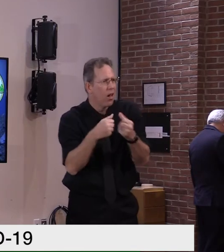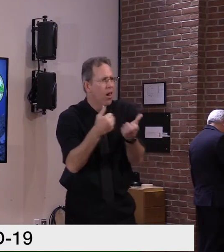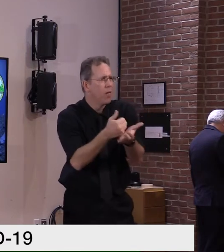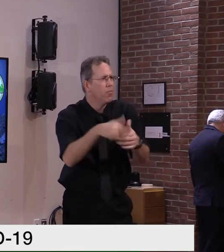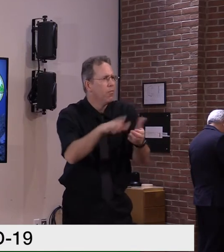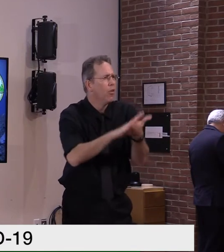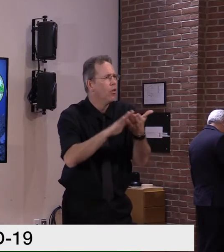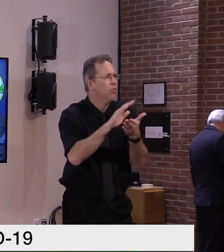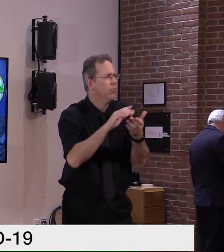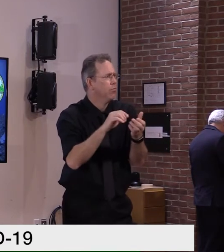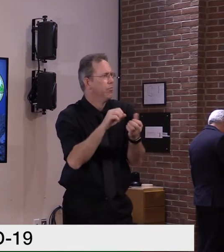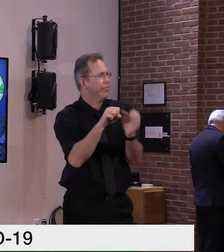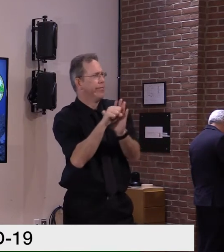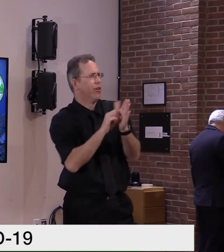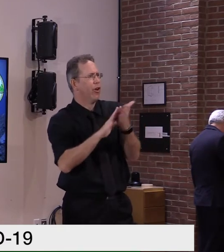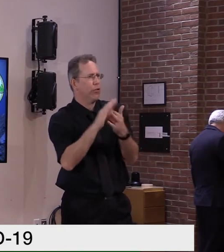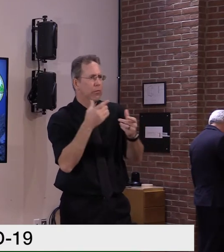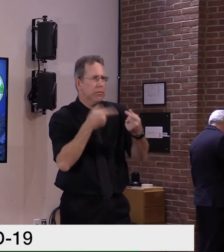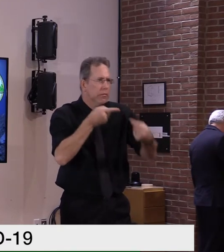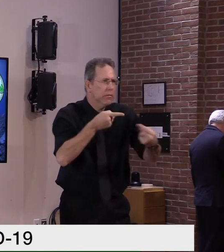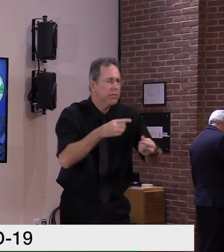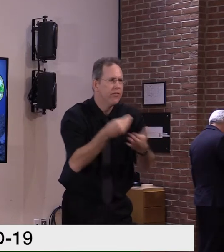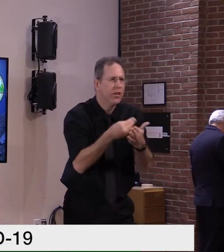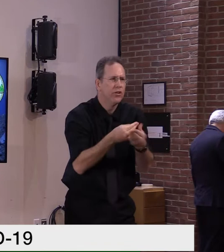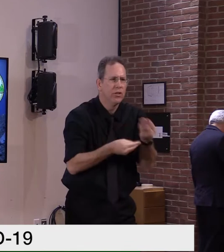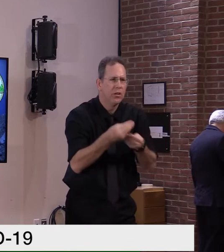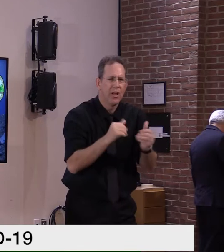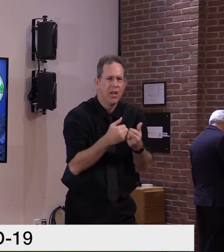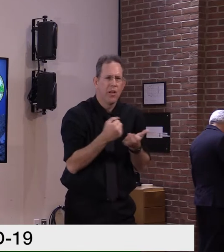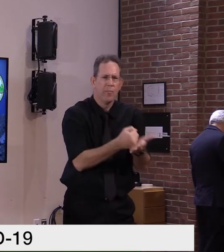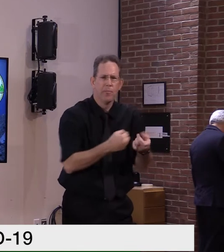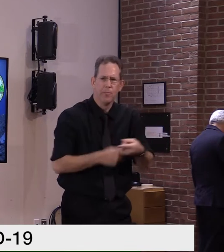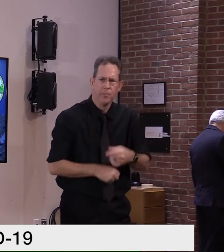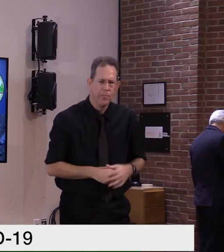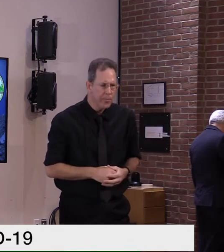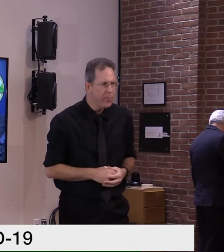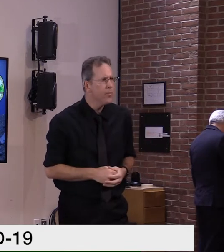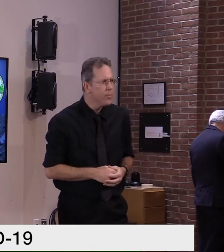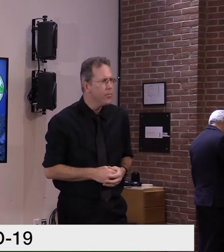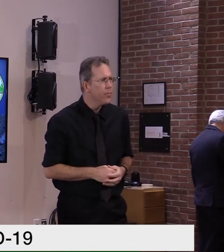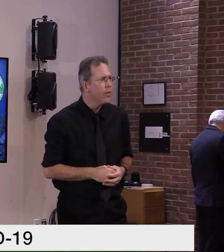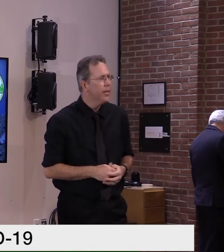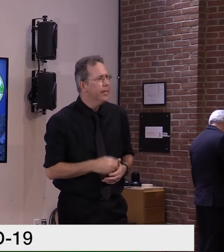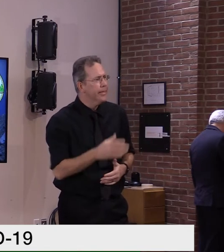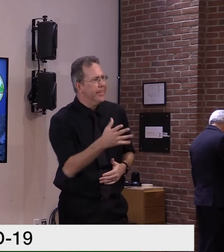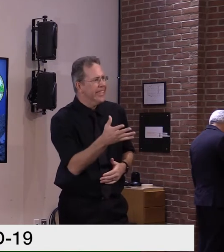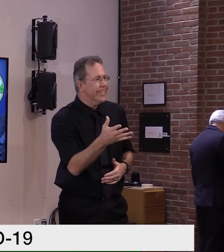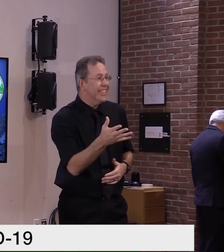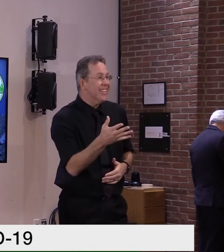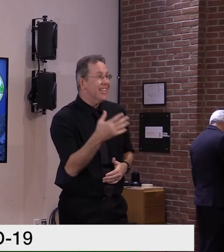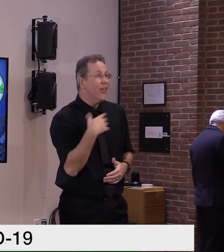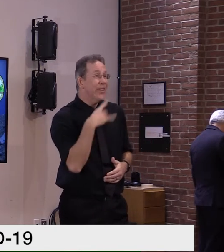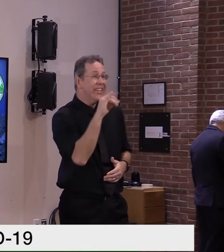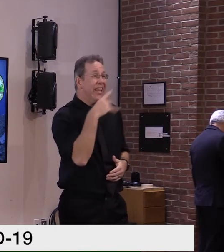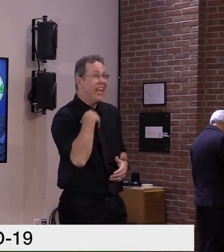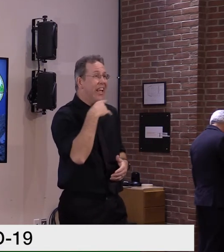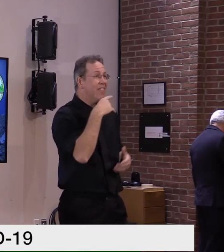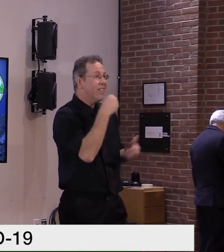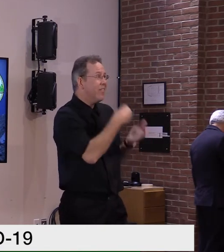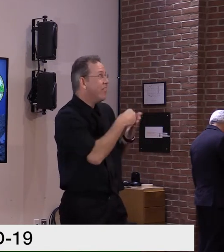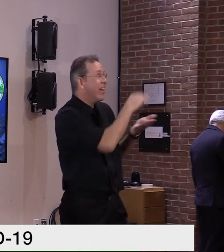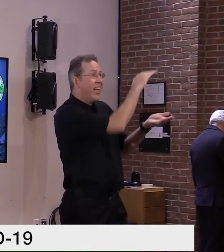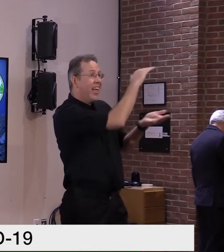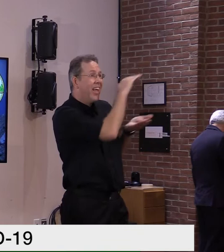revenue on a consistent basis, and that usually means bringing more students in, because that's what they're losing out